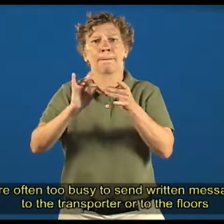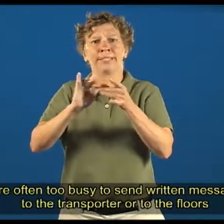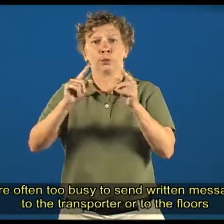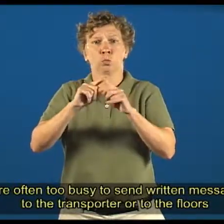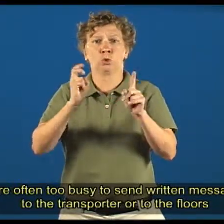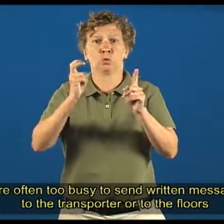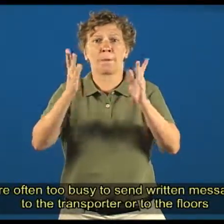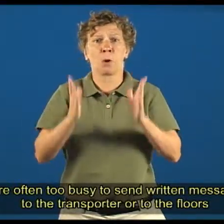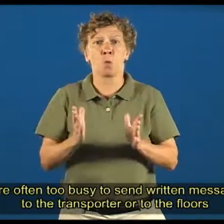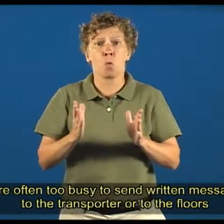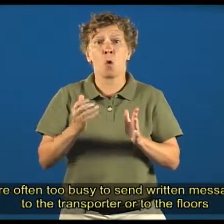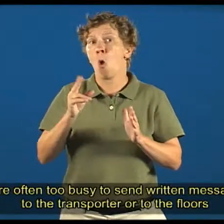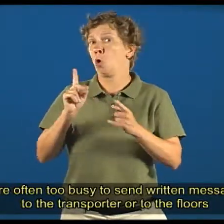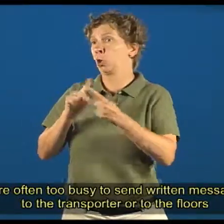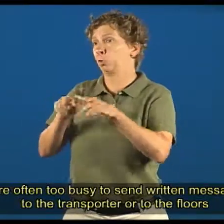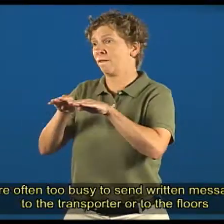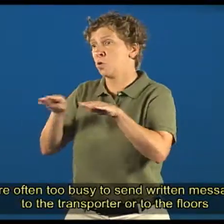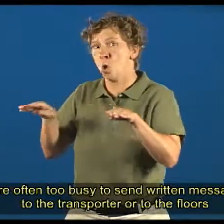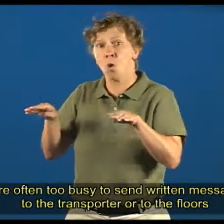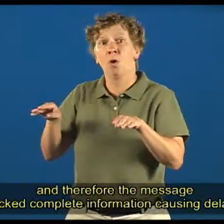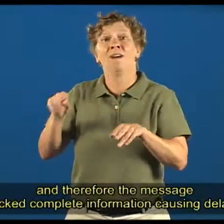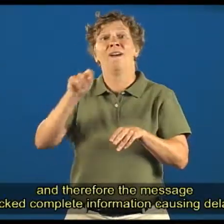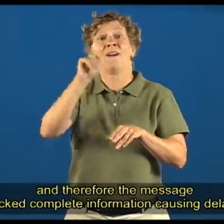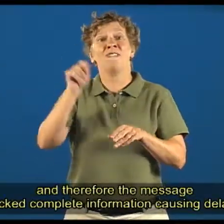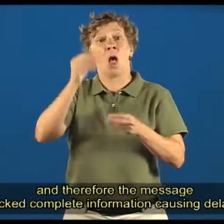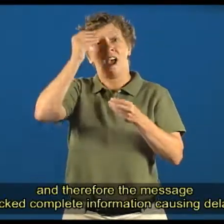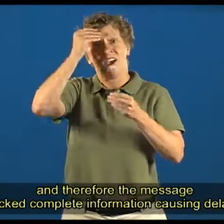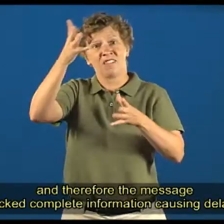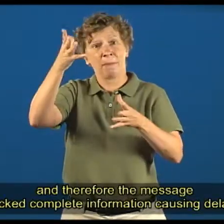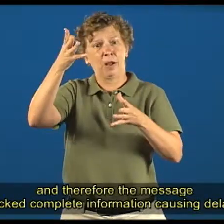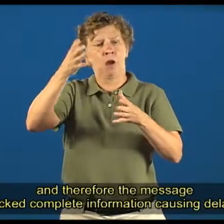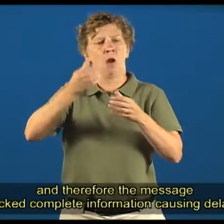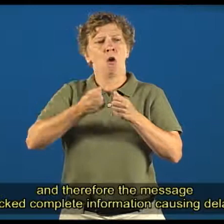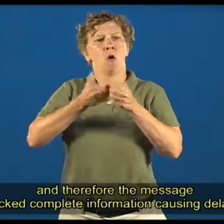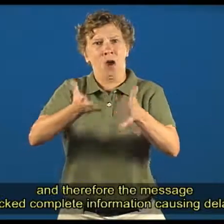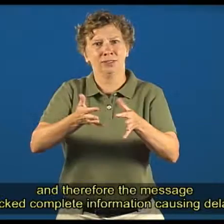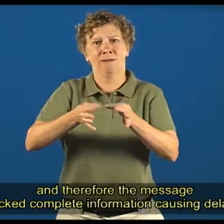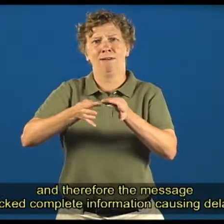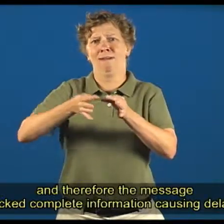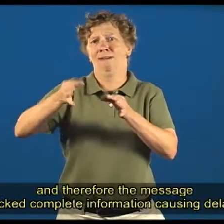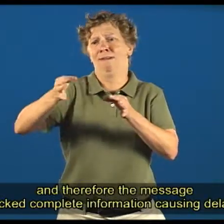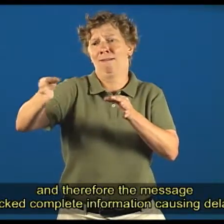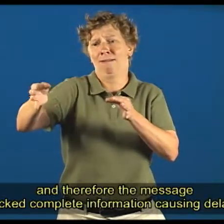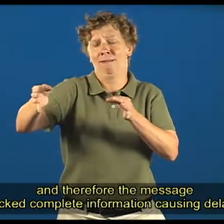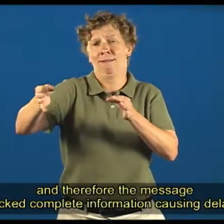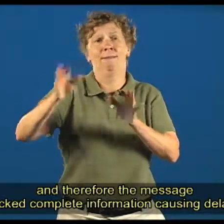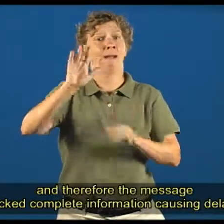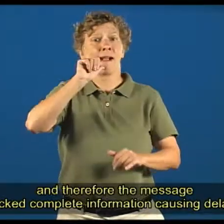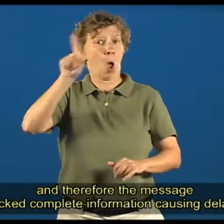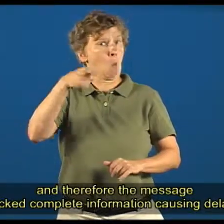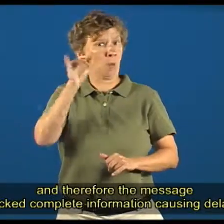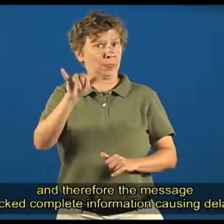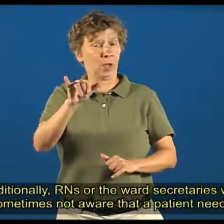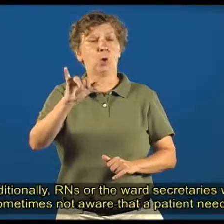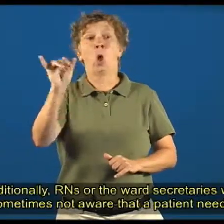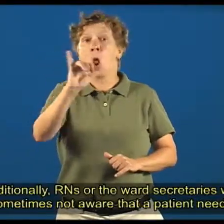transporter or to the floors, and therefore the message lacked complete information, causing delays.